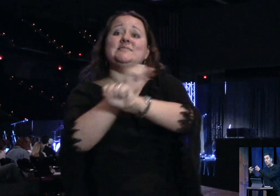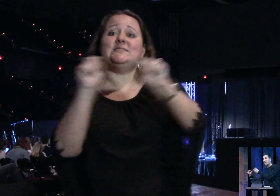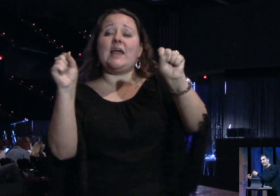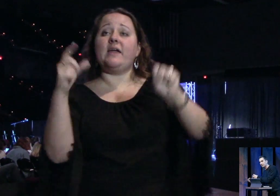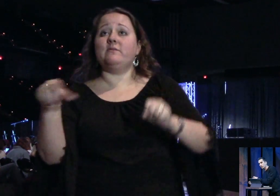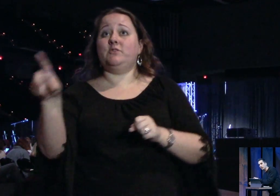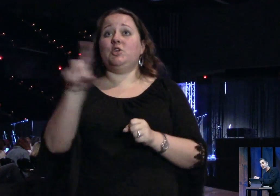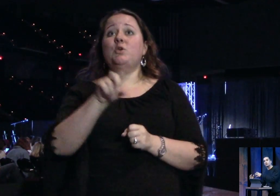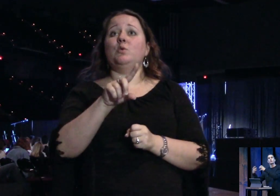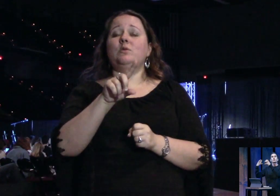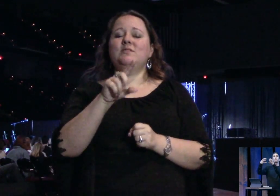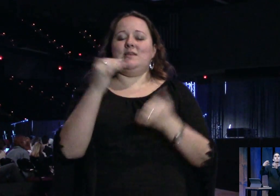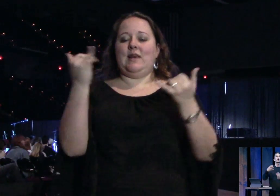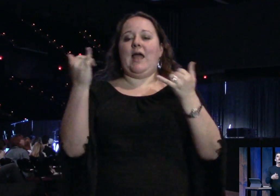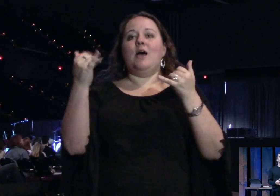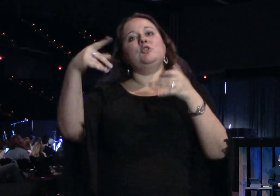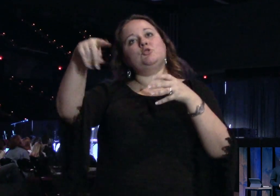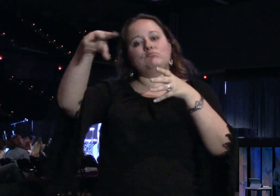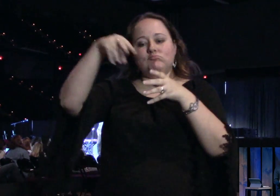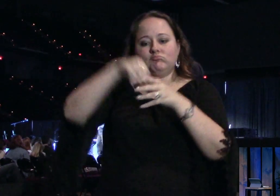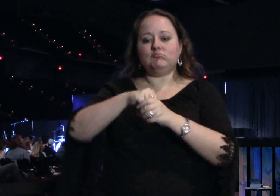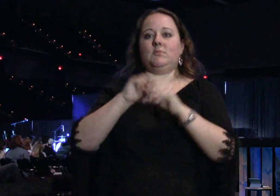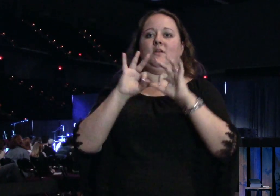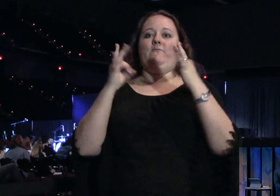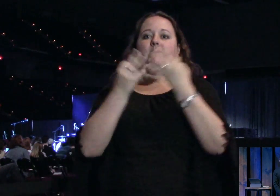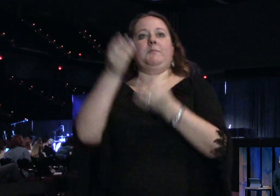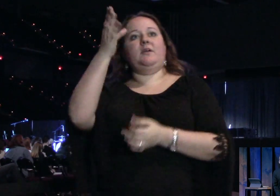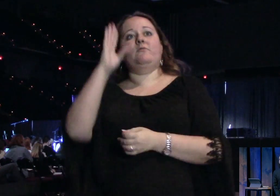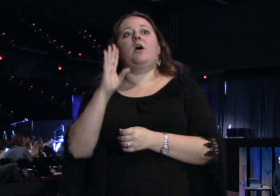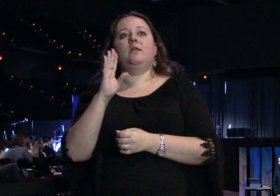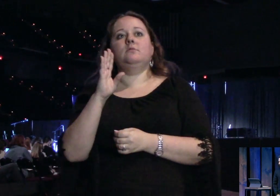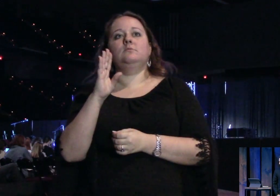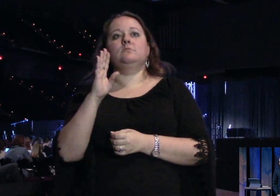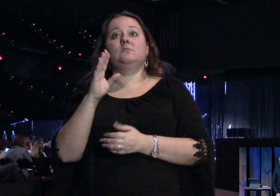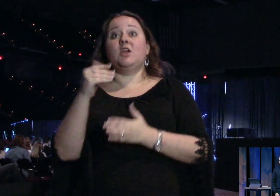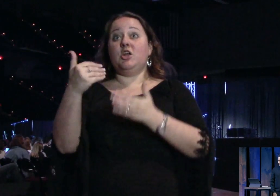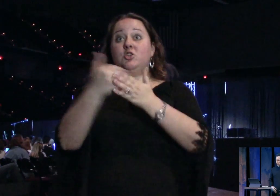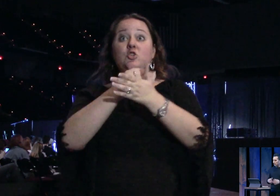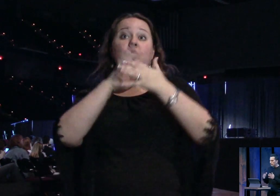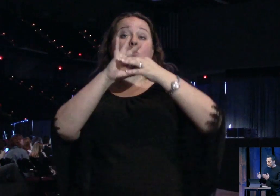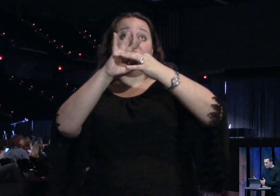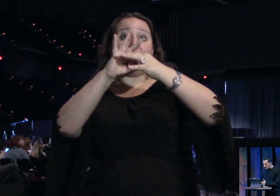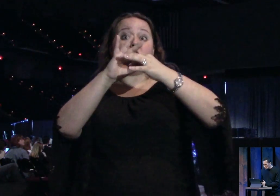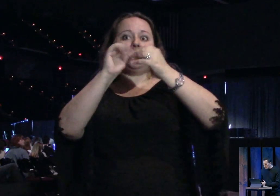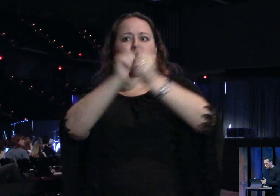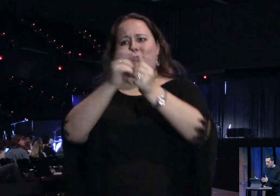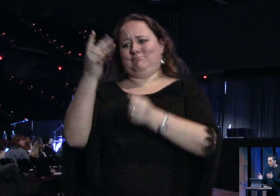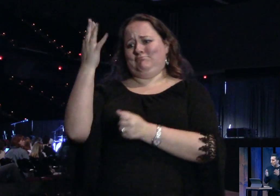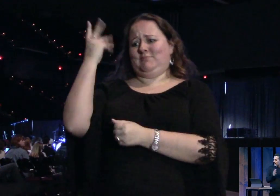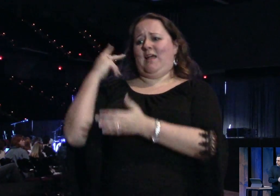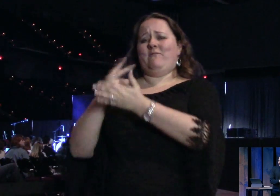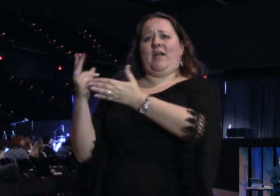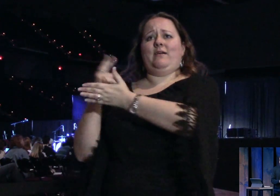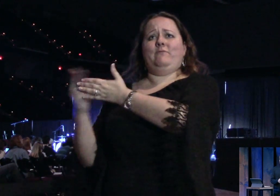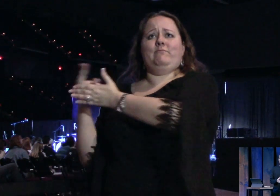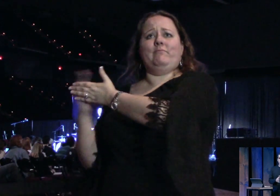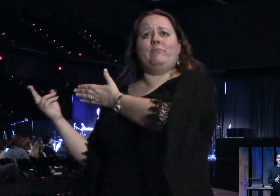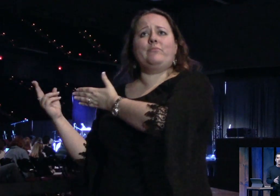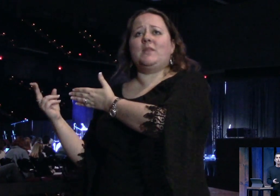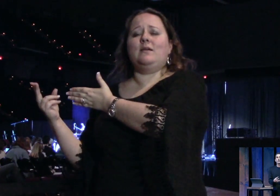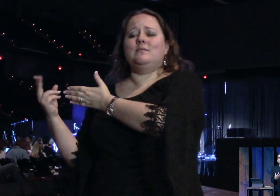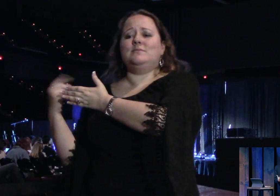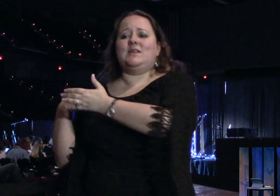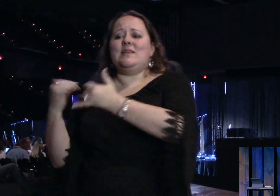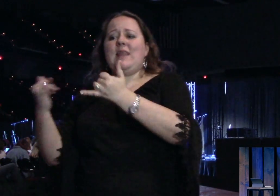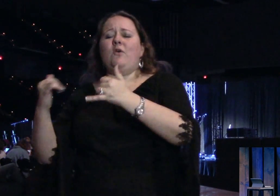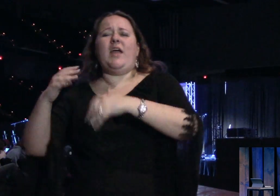for you. He has rescued you and brought you into the family of God. You have a new relationship with your past failures.